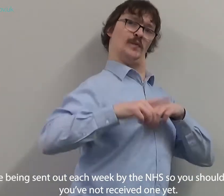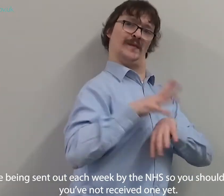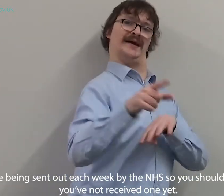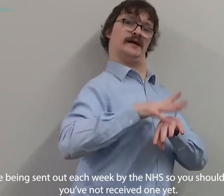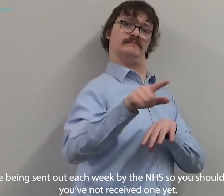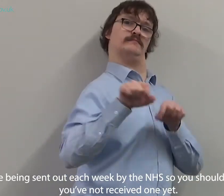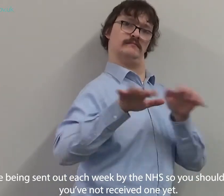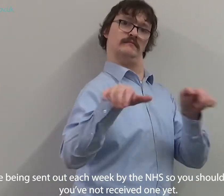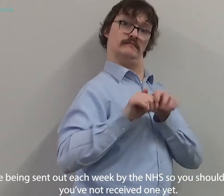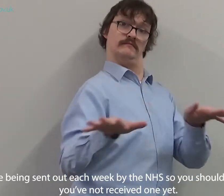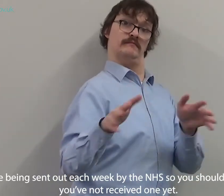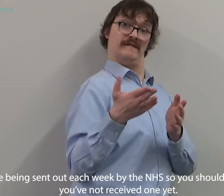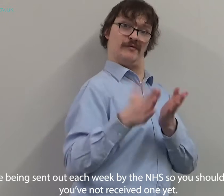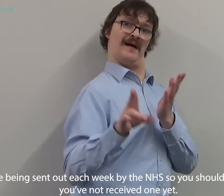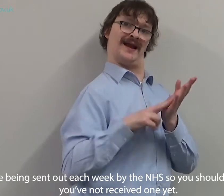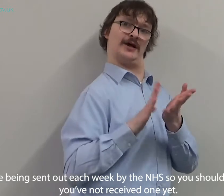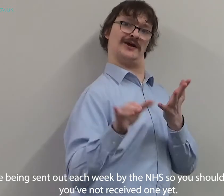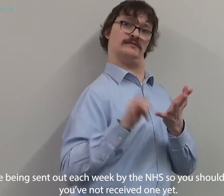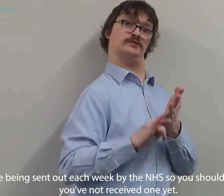so you should not worry if you have not received one yet.